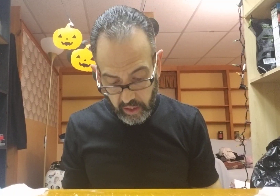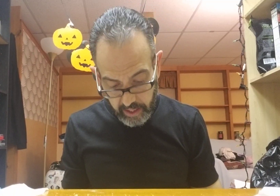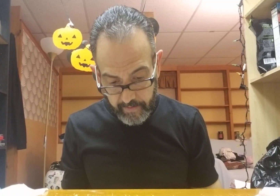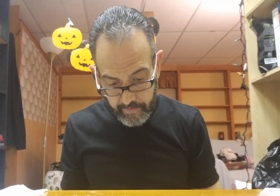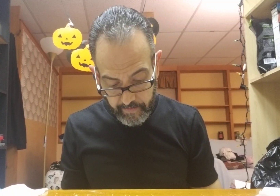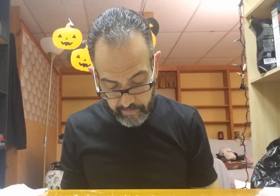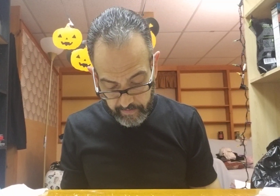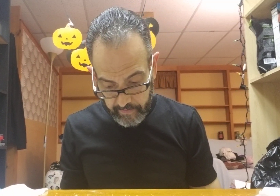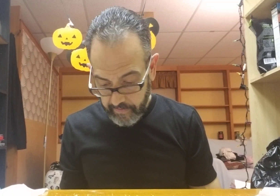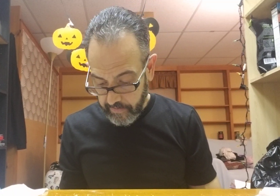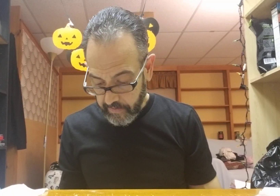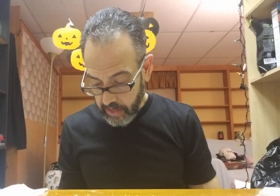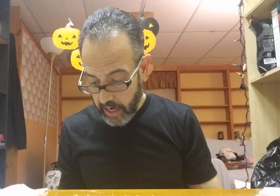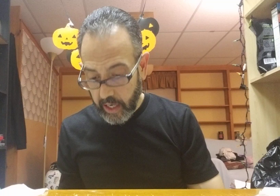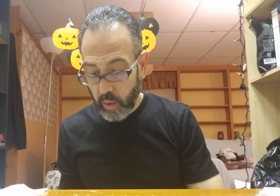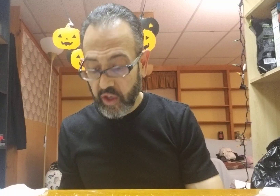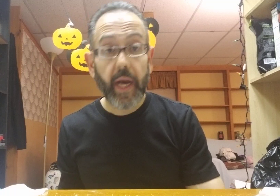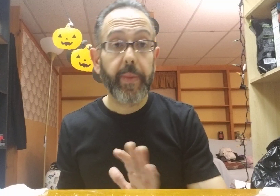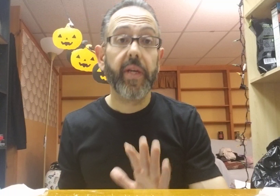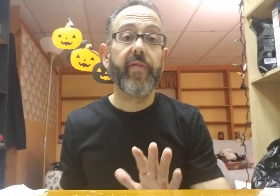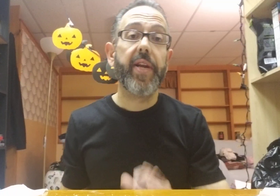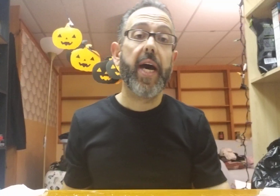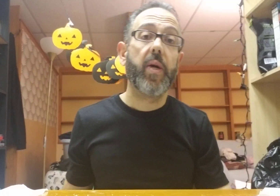okay. Alright, we'll stop here for now.